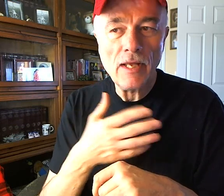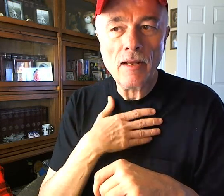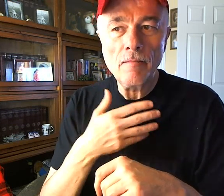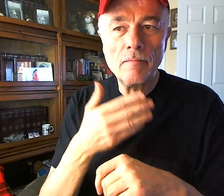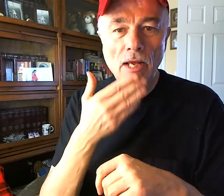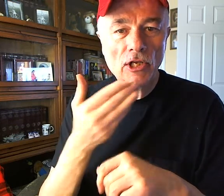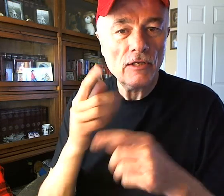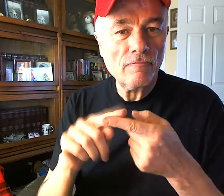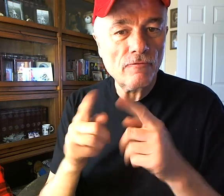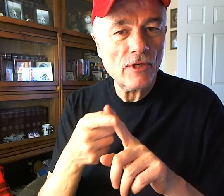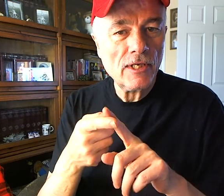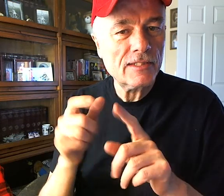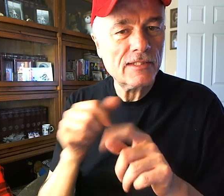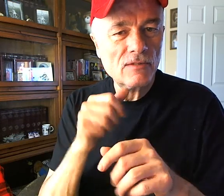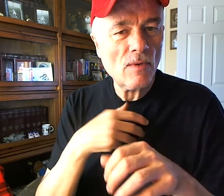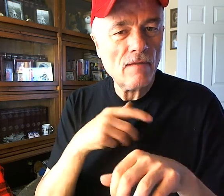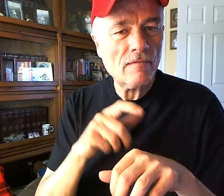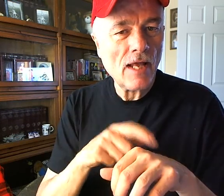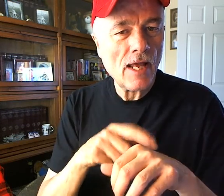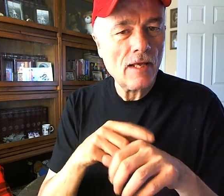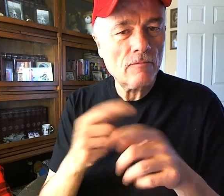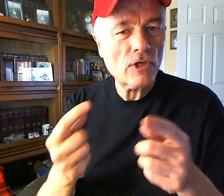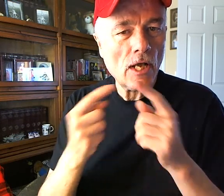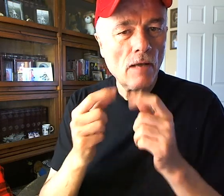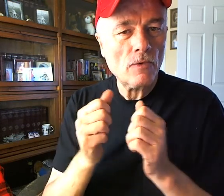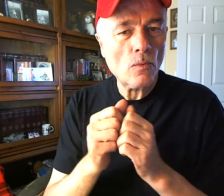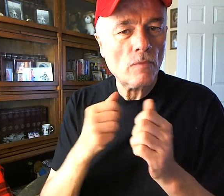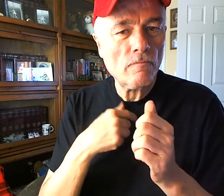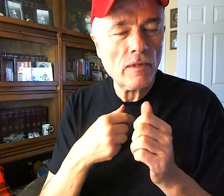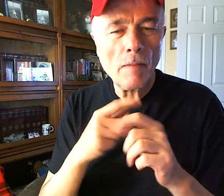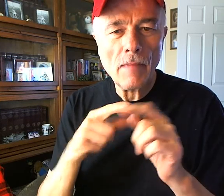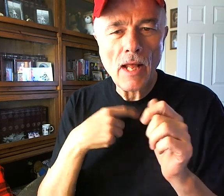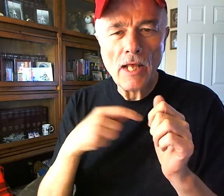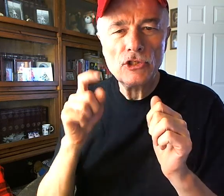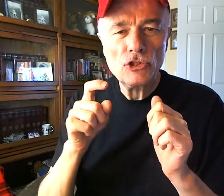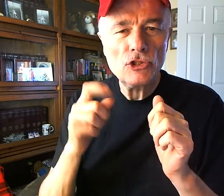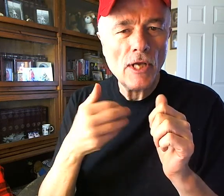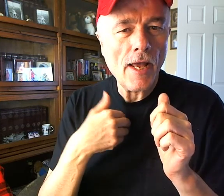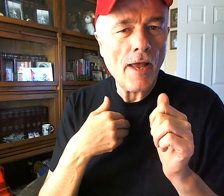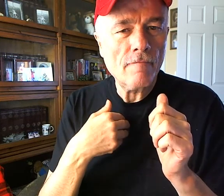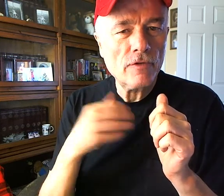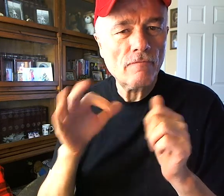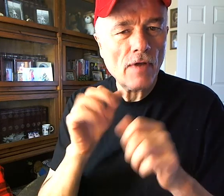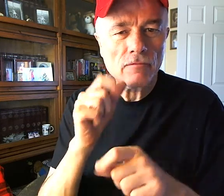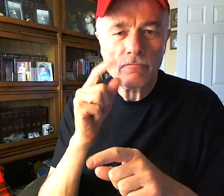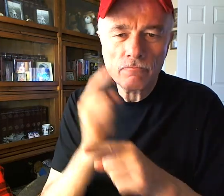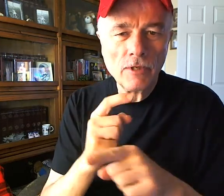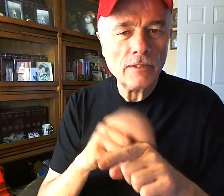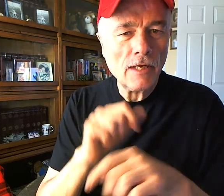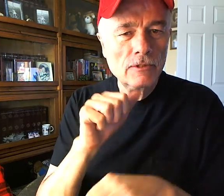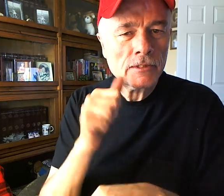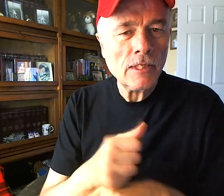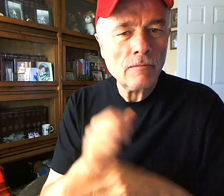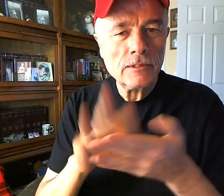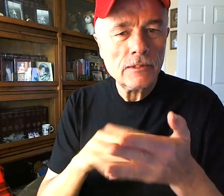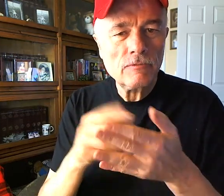Isn't it cute? I thought that fabric was cool. Yeah, very nice. And I'm gonna wear it tomorrow. Are you? The reveal. Yeah. Okay, good. Now Spencer is